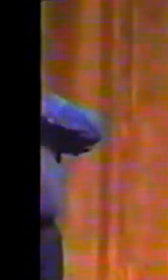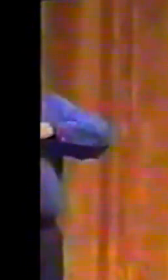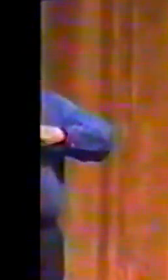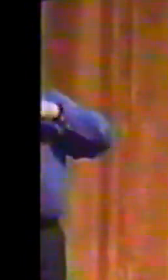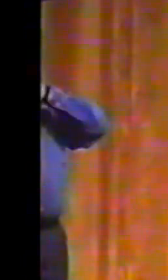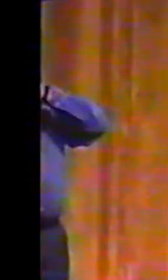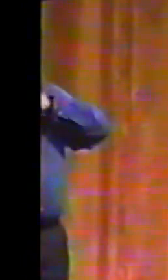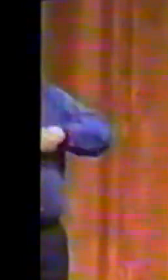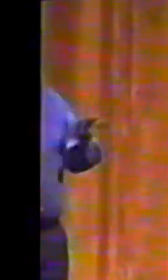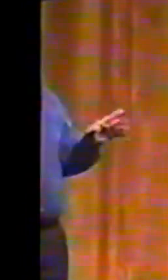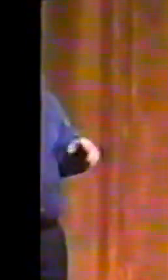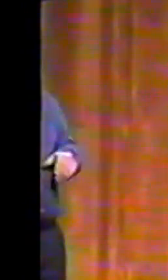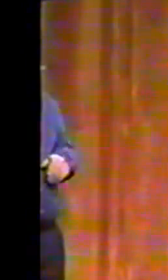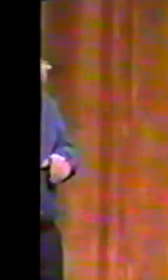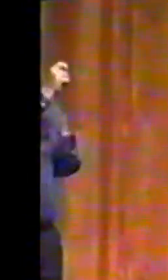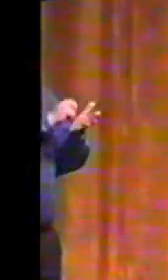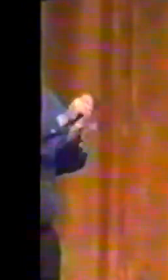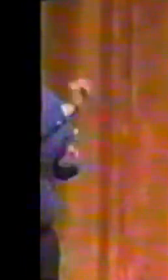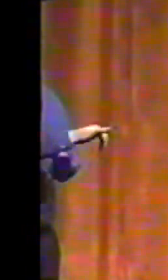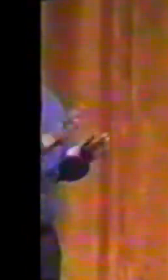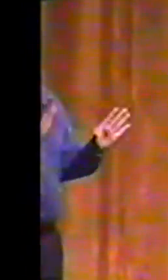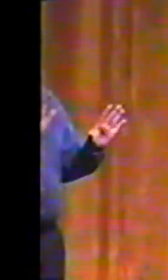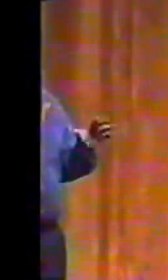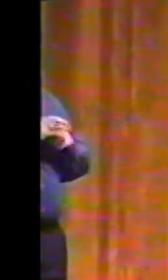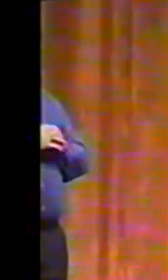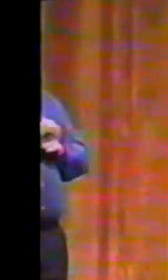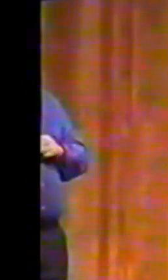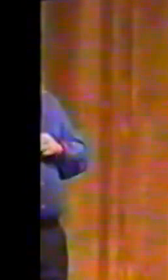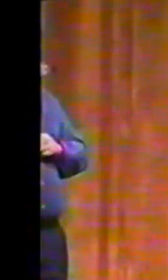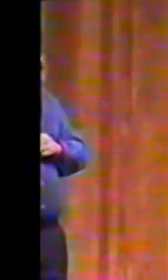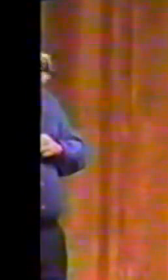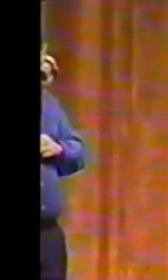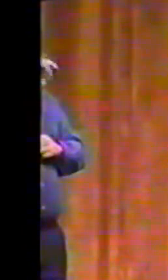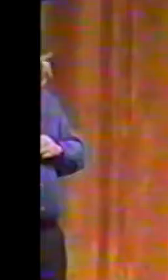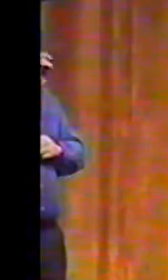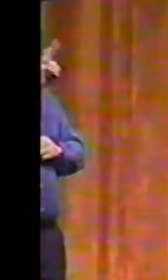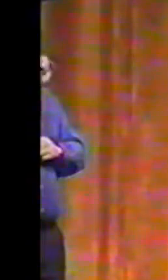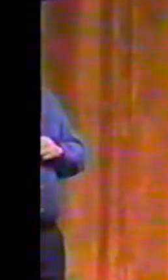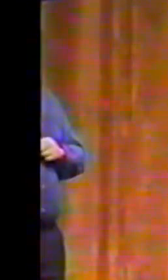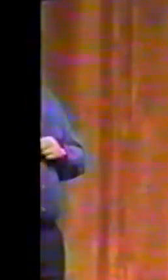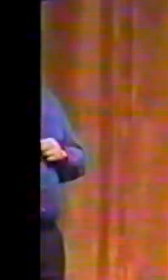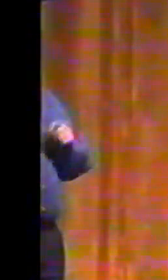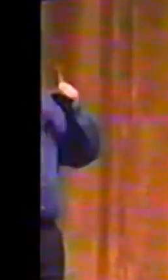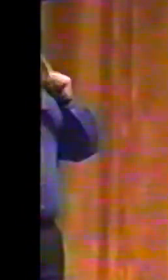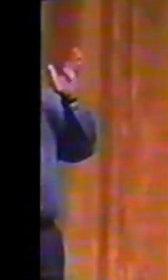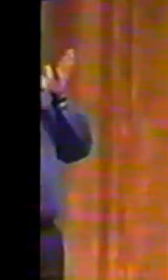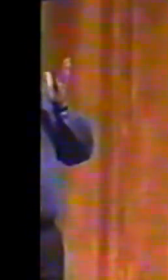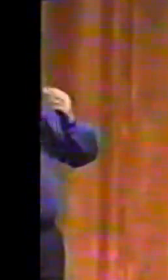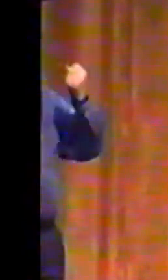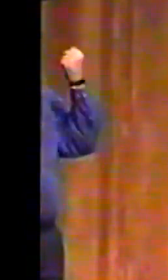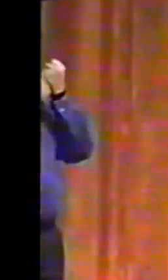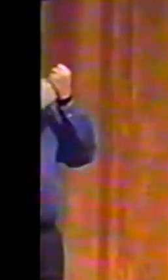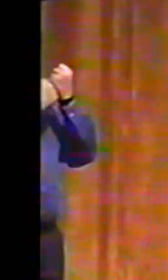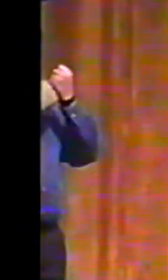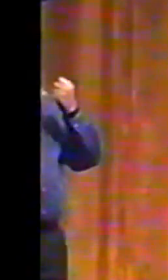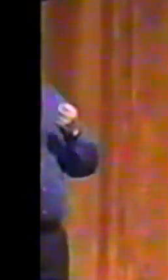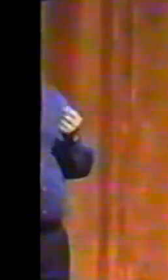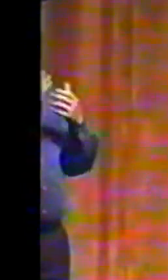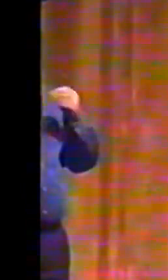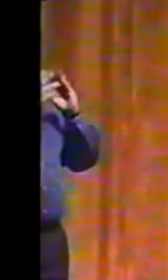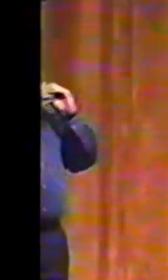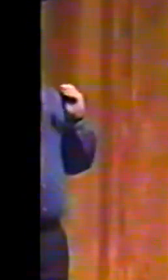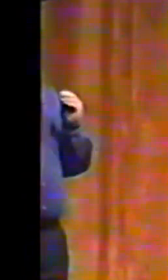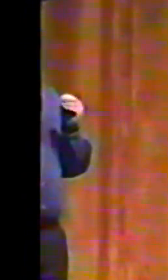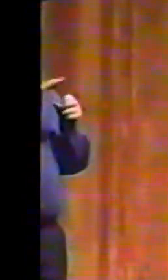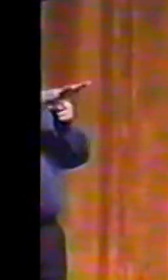something. Our editors were very much in support of what we were doing. It was controversial locally.